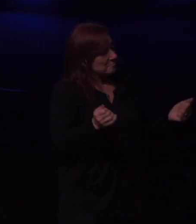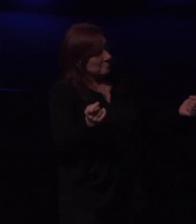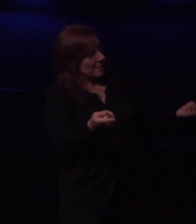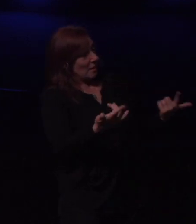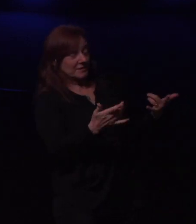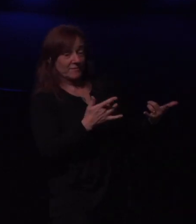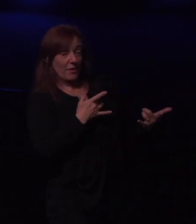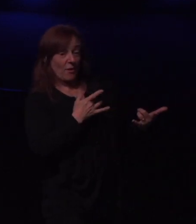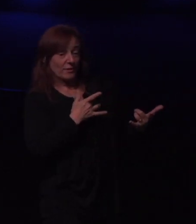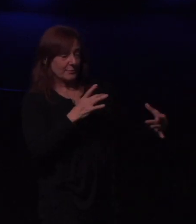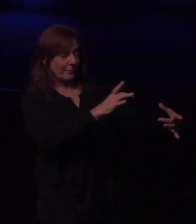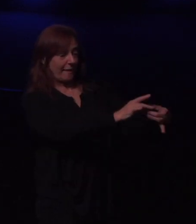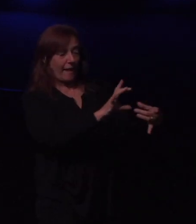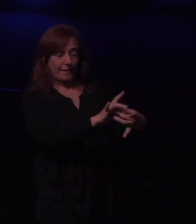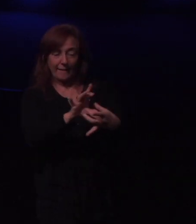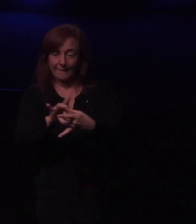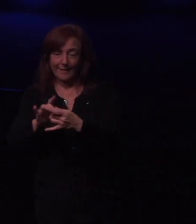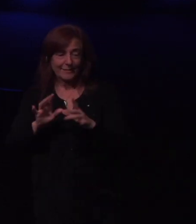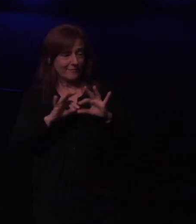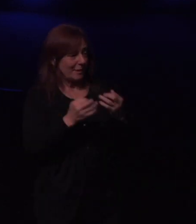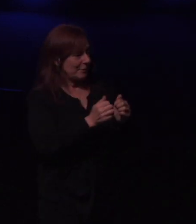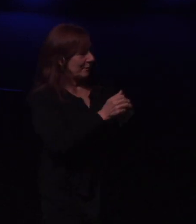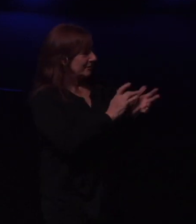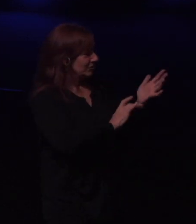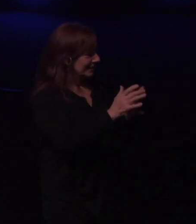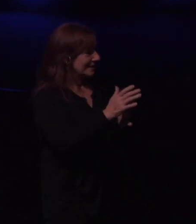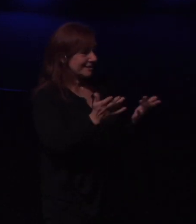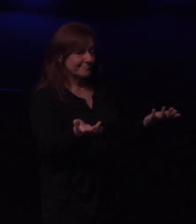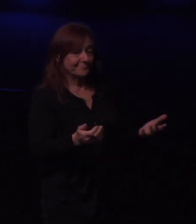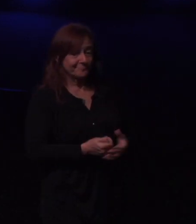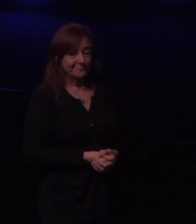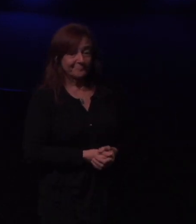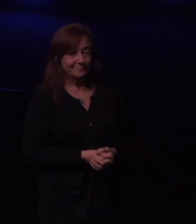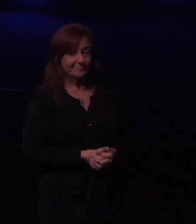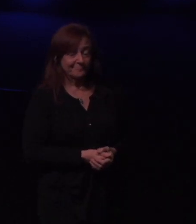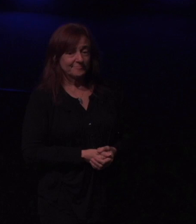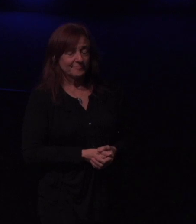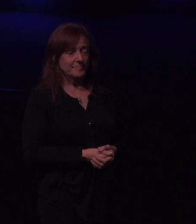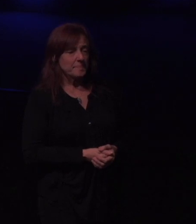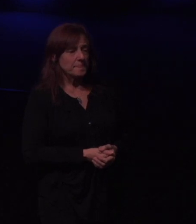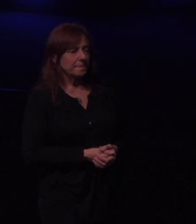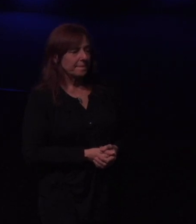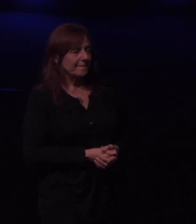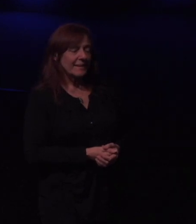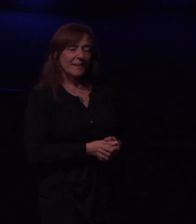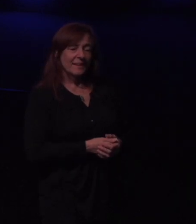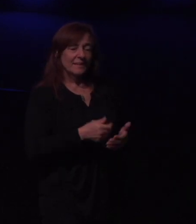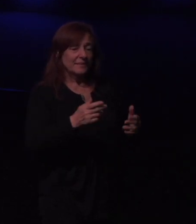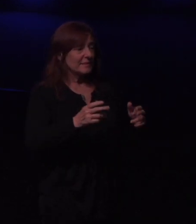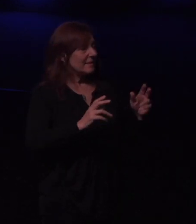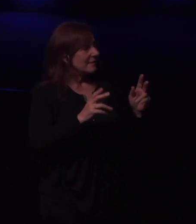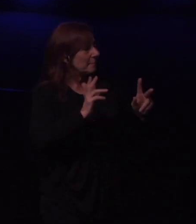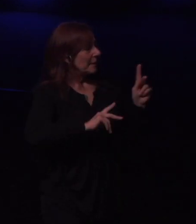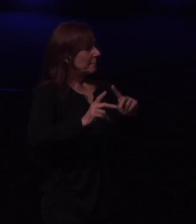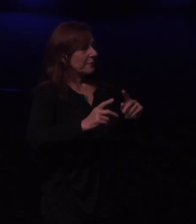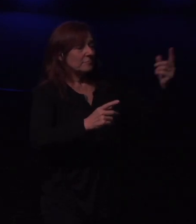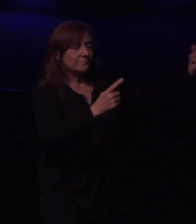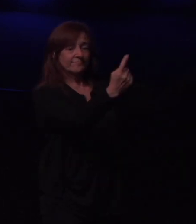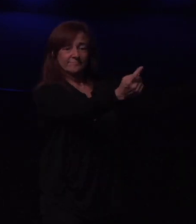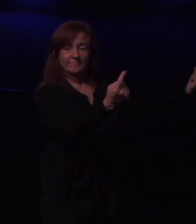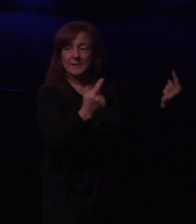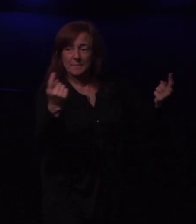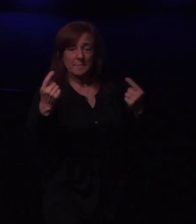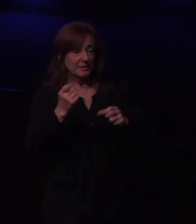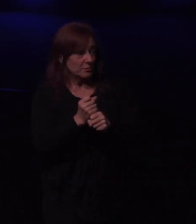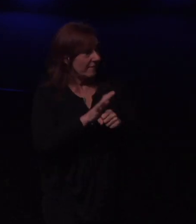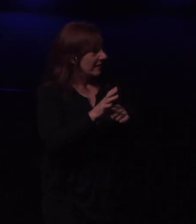just for the hearts to connect the family with Jesus. our ushers who are always ready to make sure